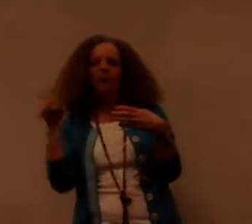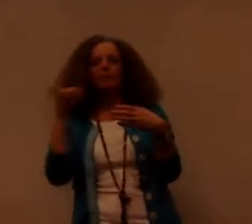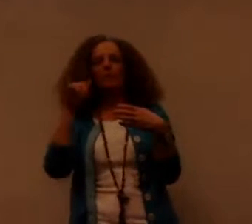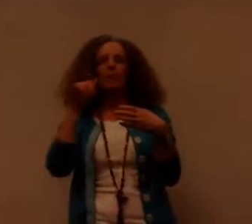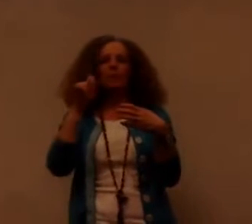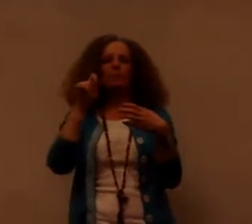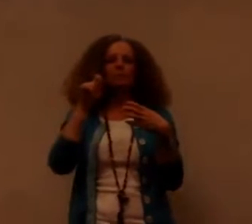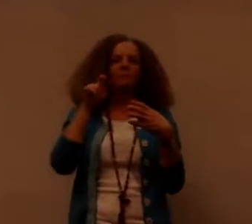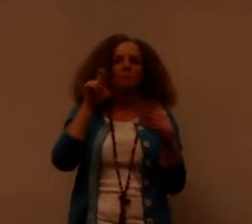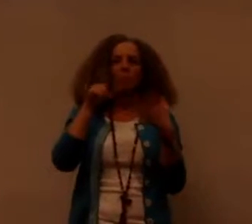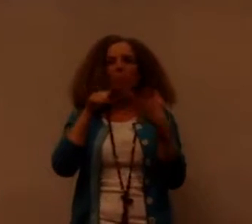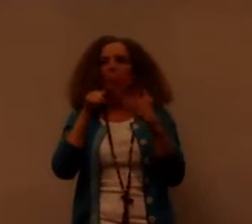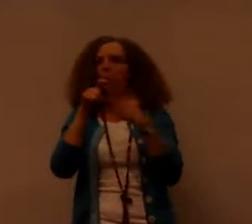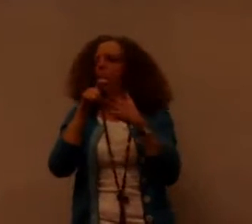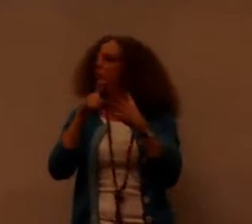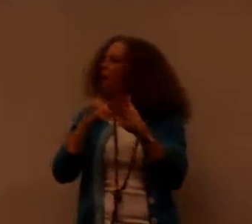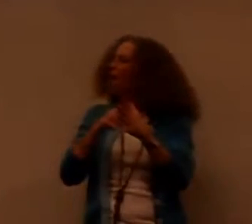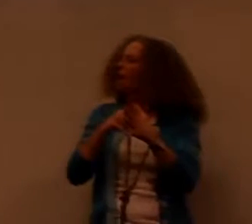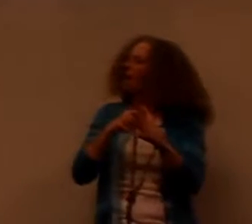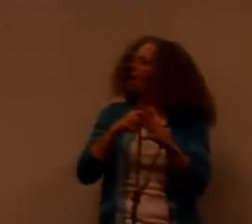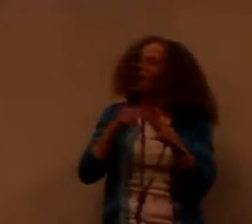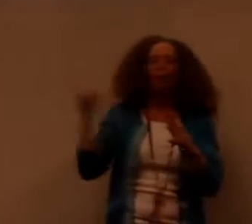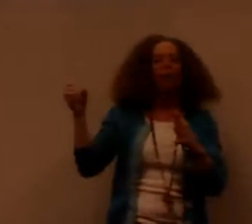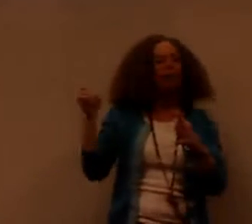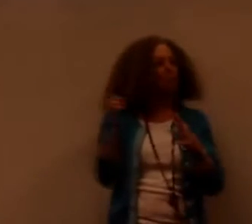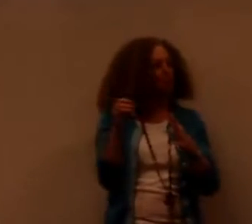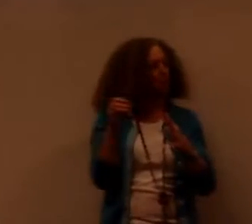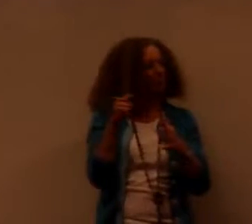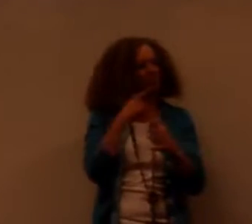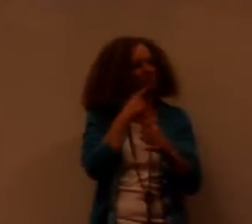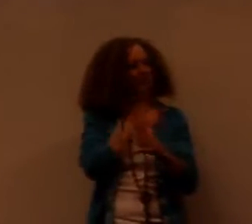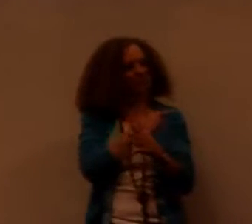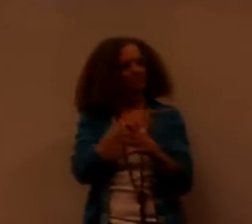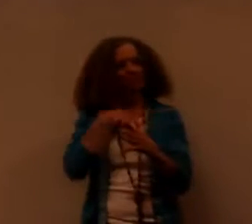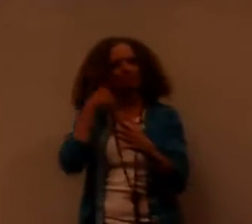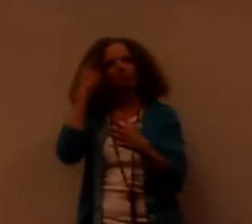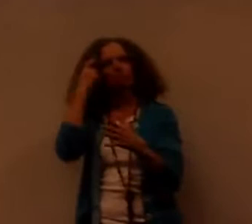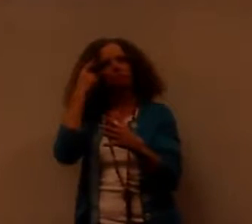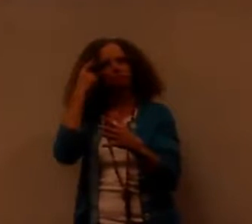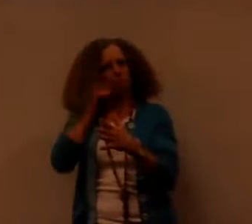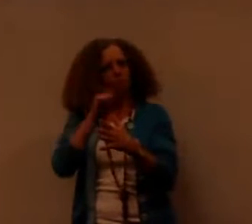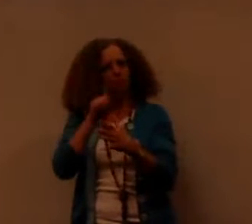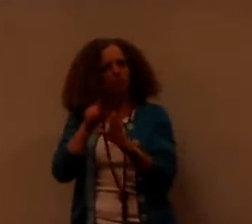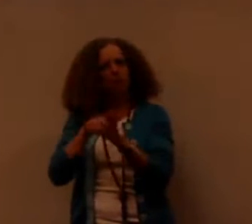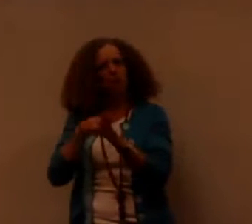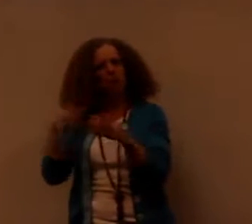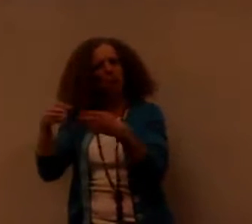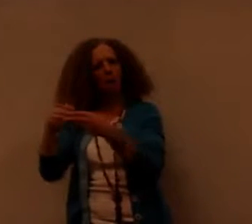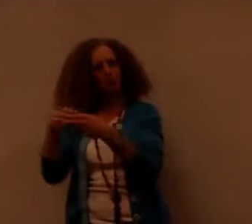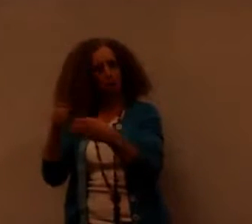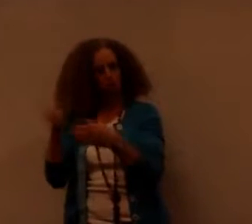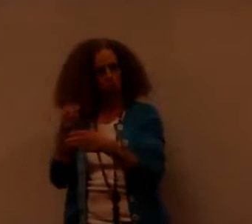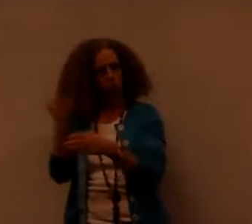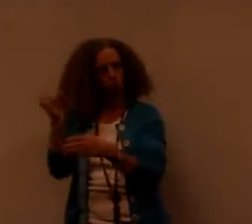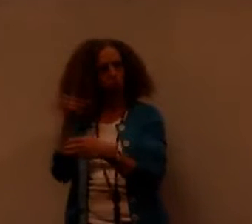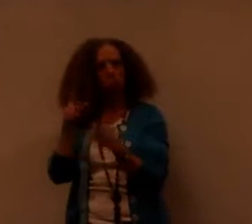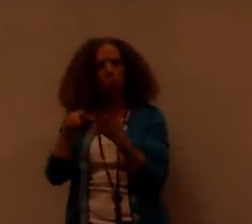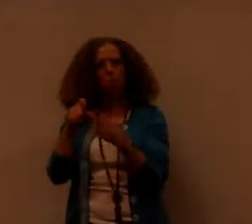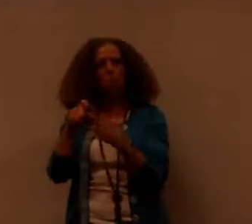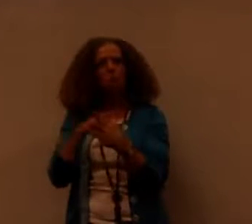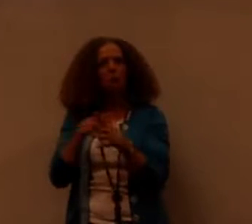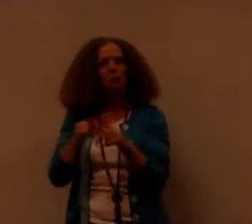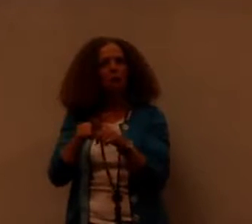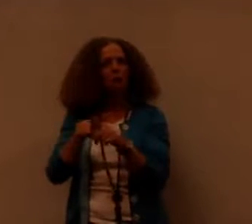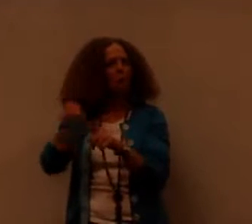and people, and one will maybe be a coder, as you said. What about, within the young